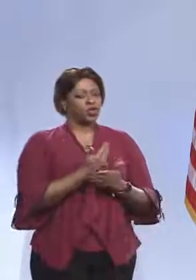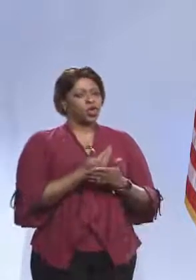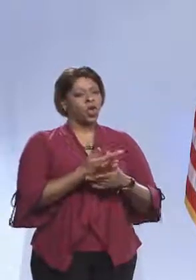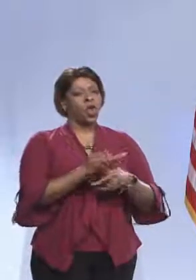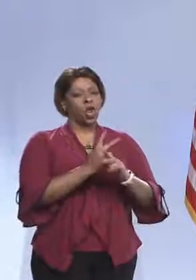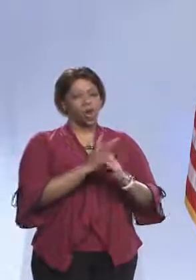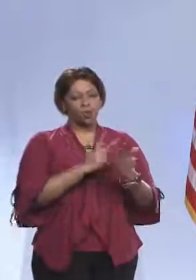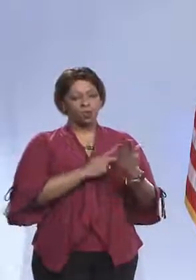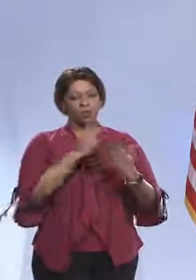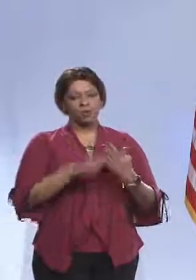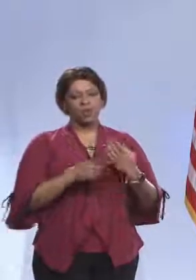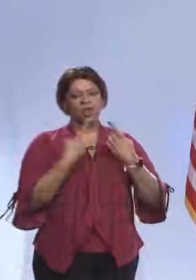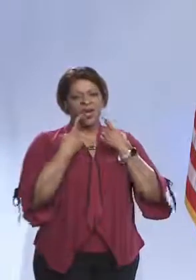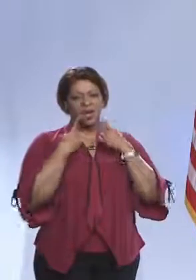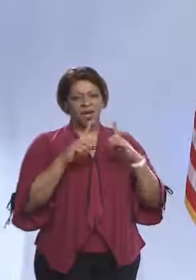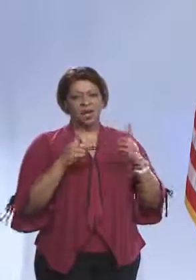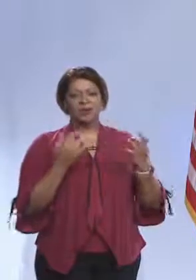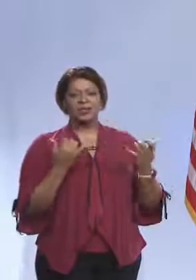announced today,